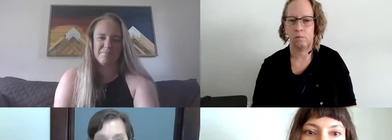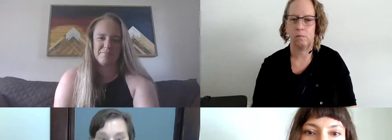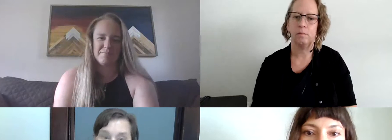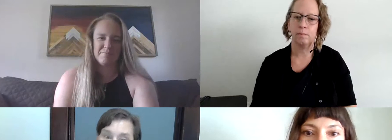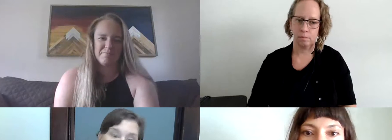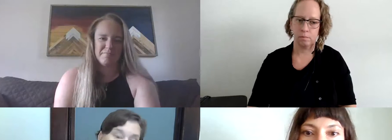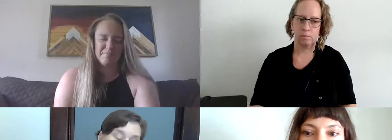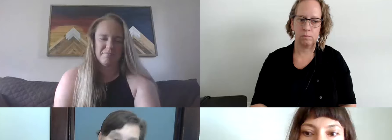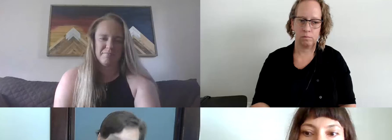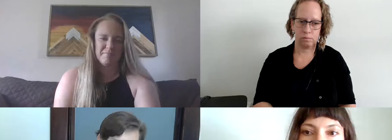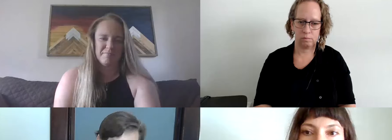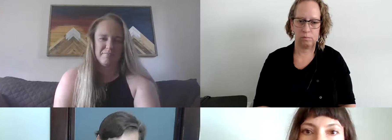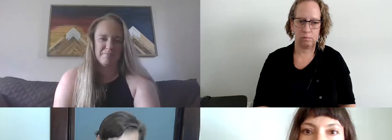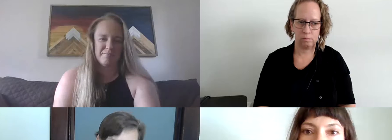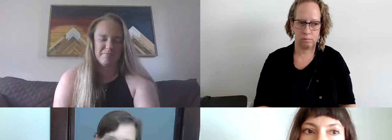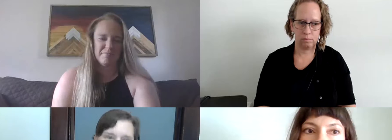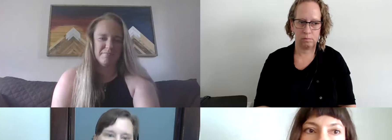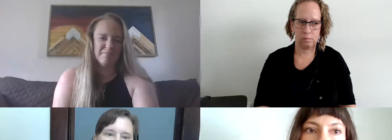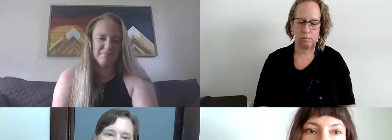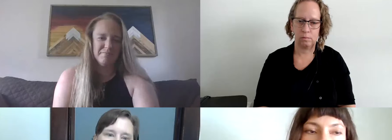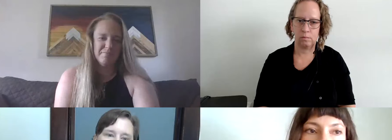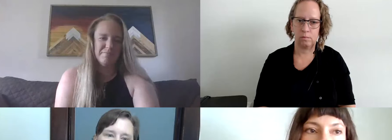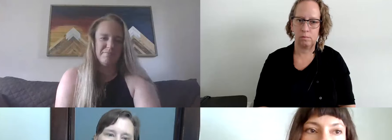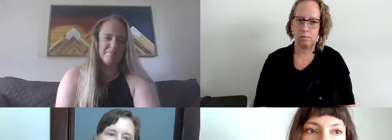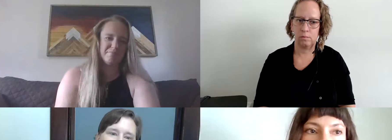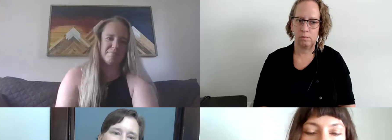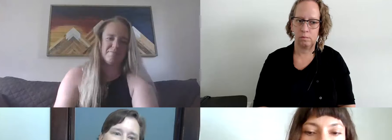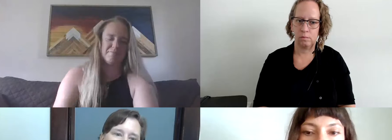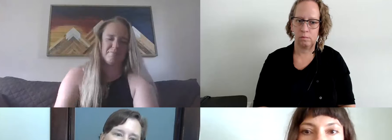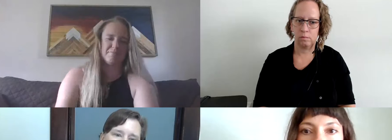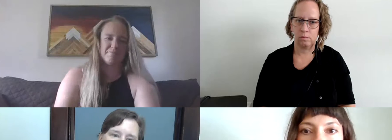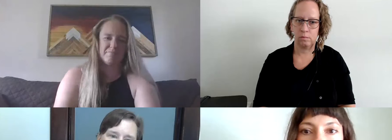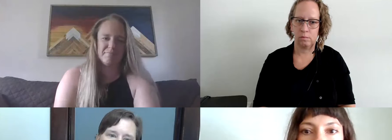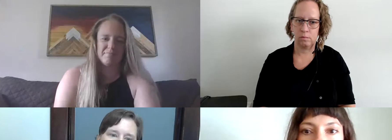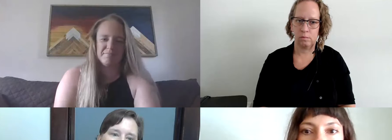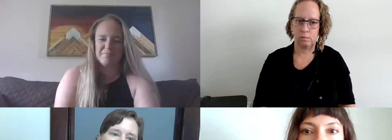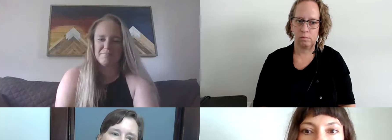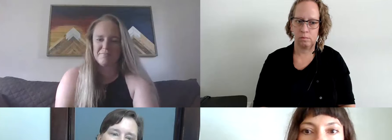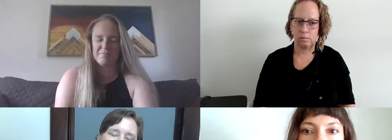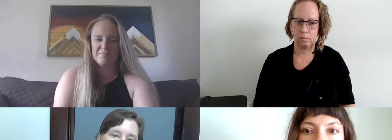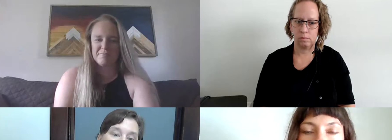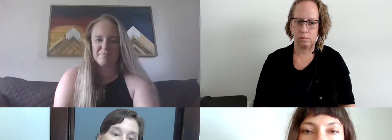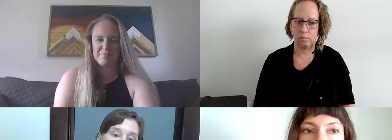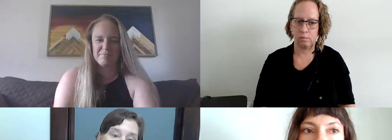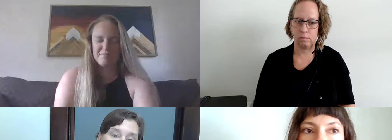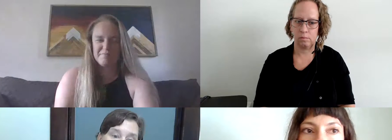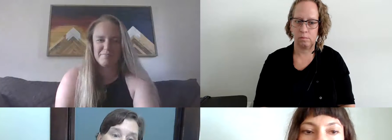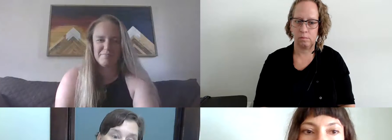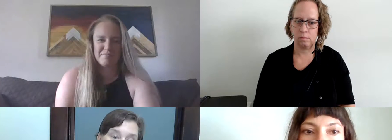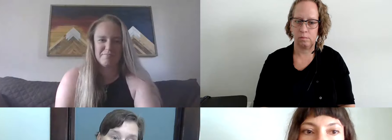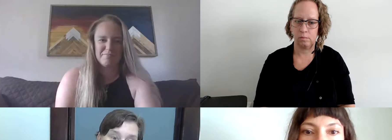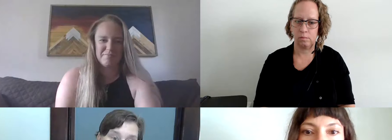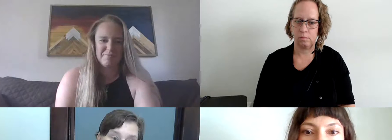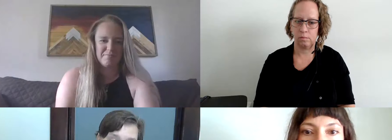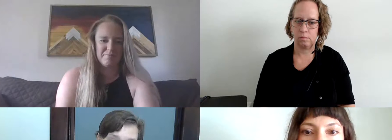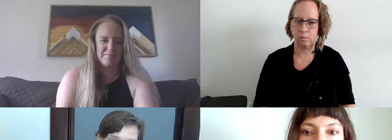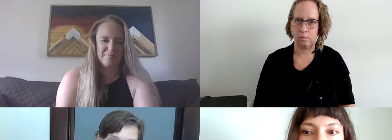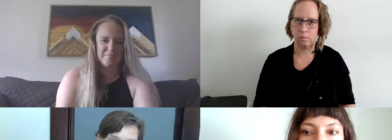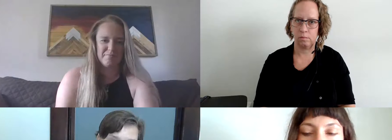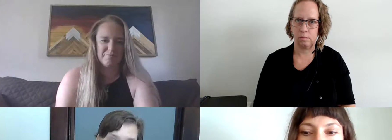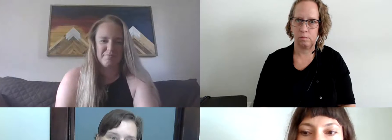their names, here's what we're discussing. So I strongly encourage each agency, when you put a request for captioning